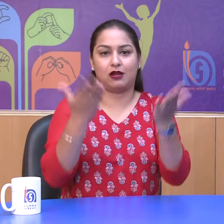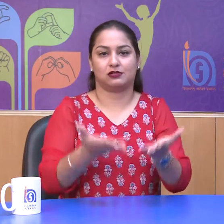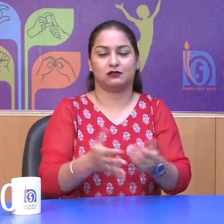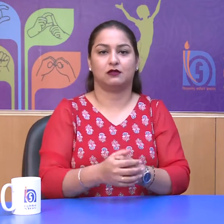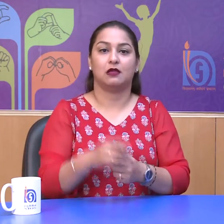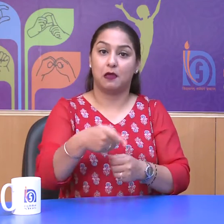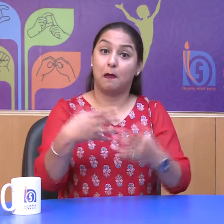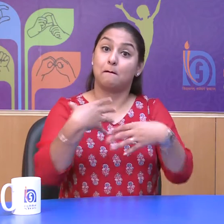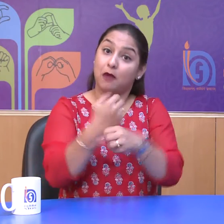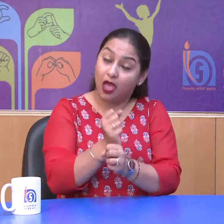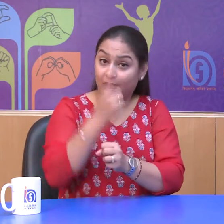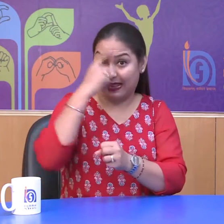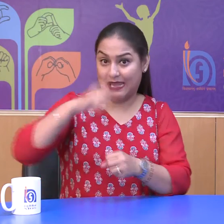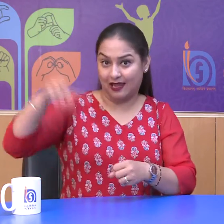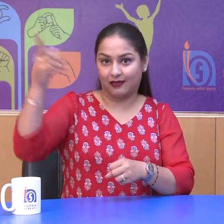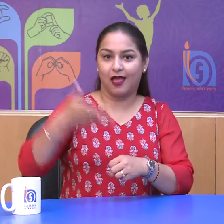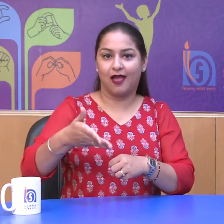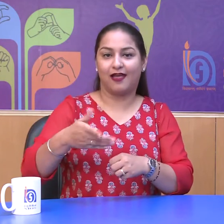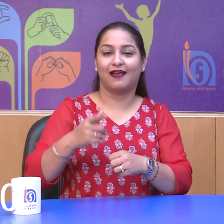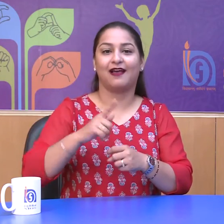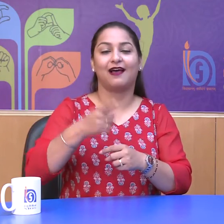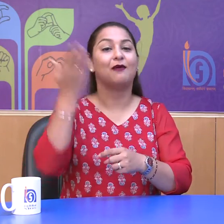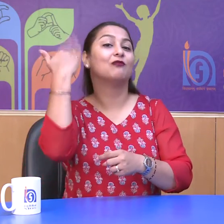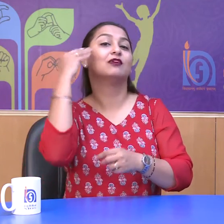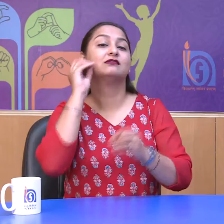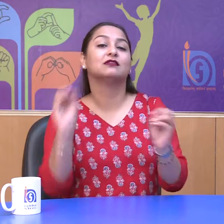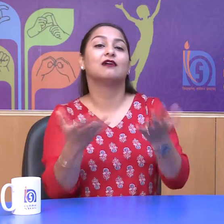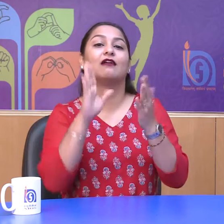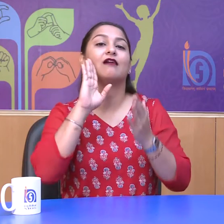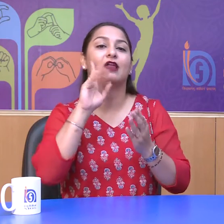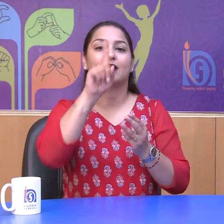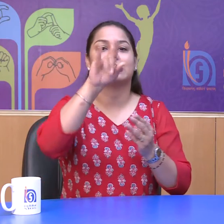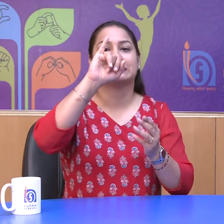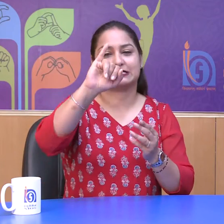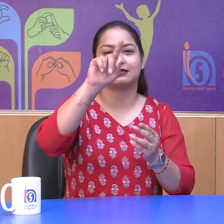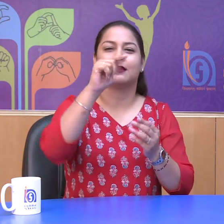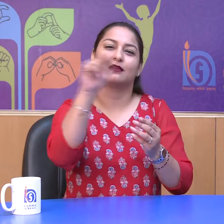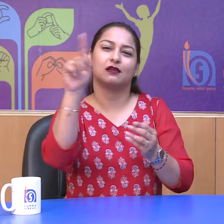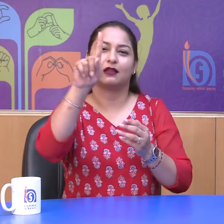India their home in the 16th and 17th centuries.